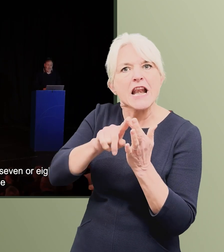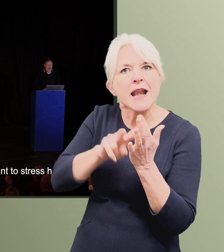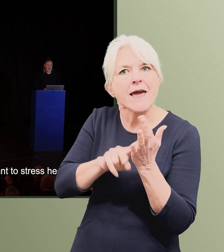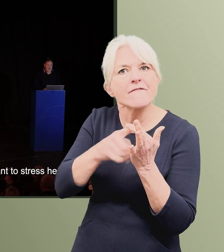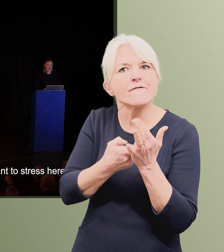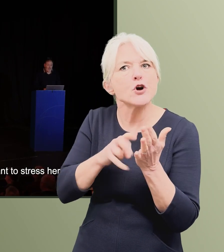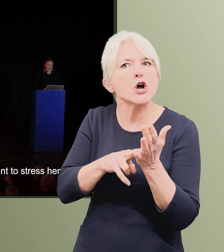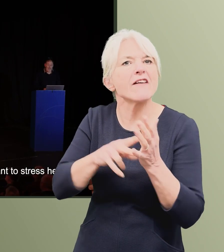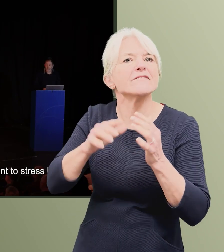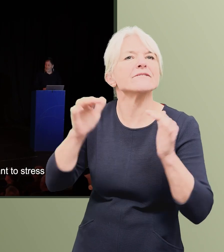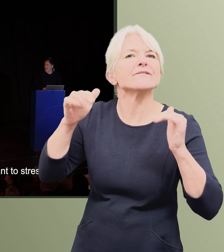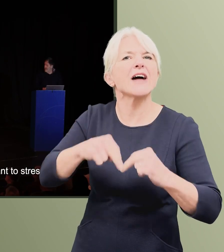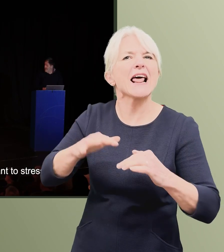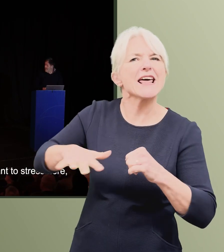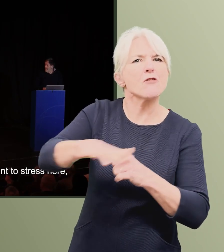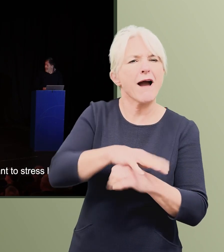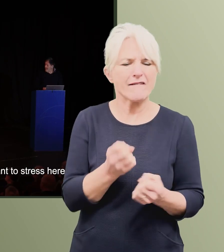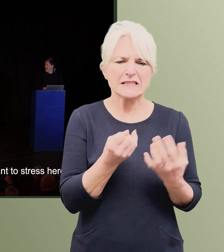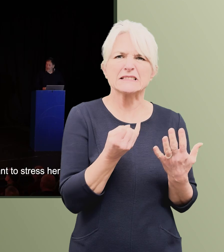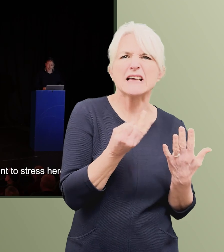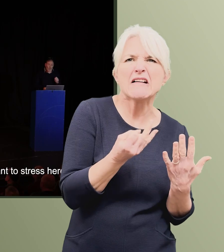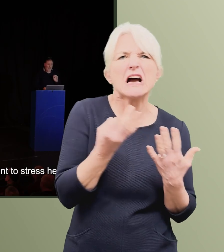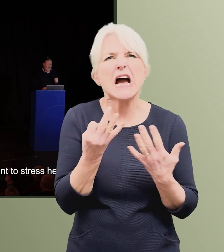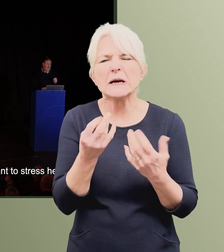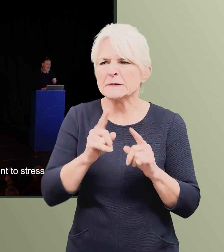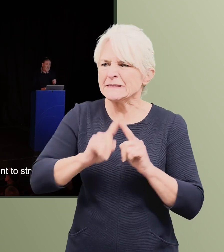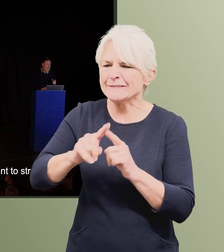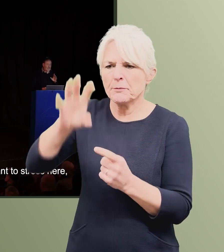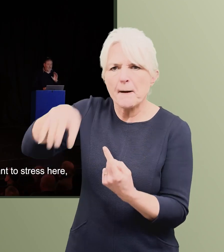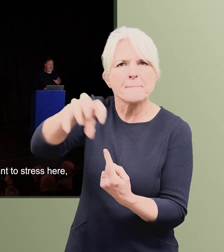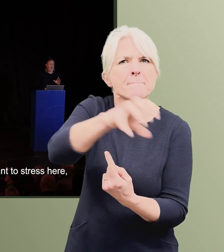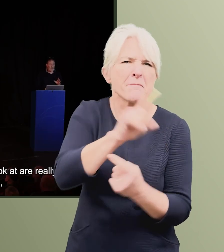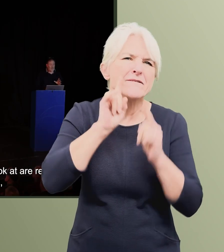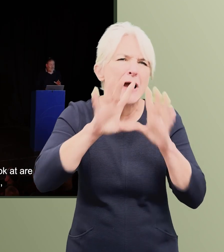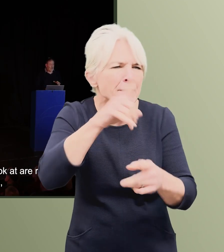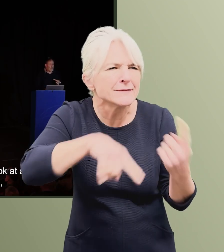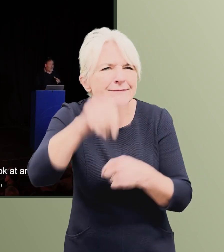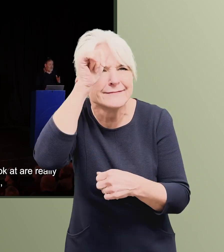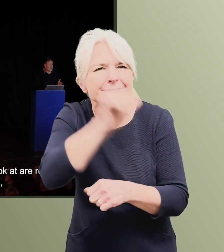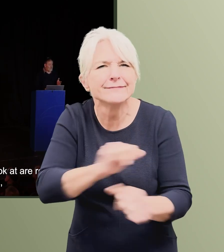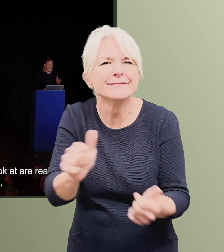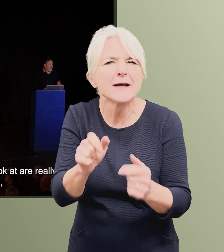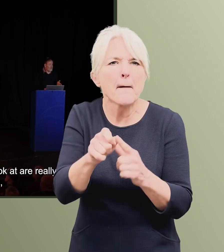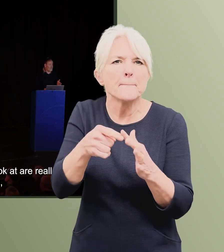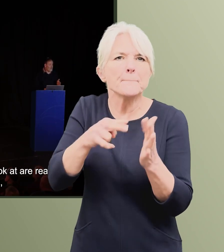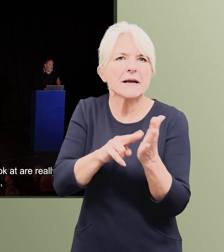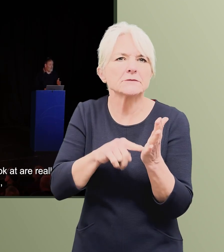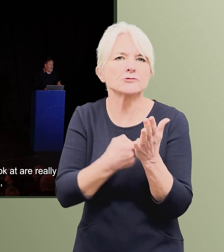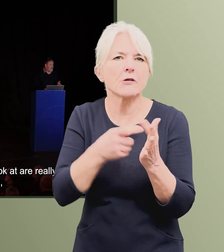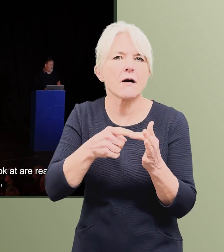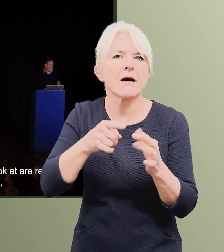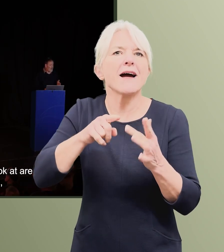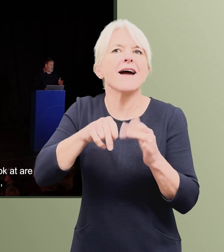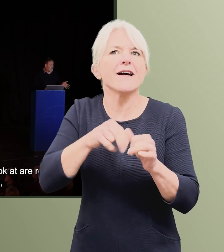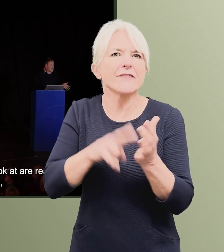most famous one is Trellyffaint, of course. And again, one thing I want to stress here, which is really important, that all the Neolithic chamber tombs that you